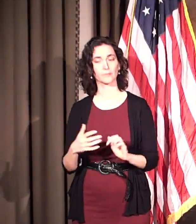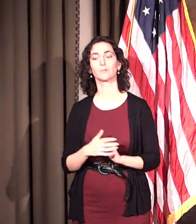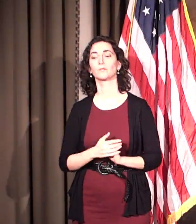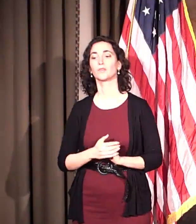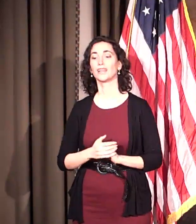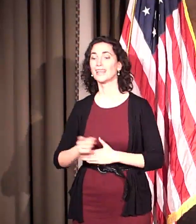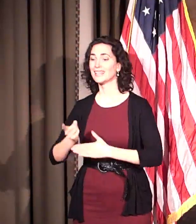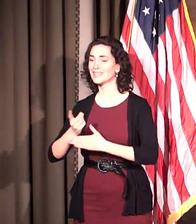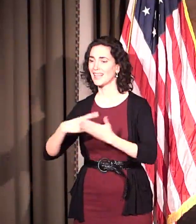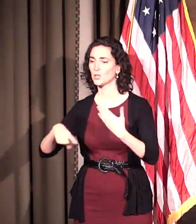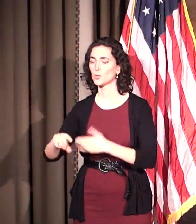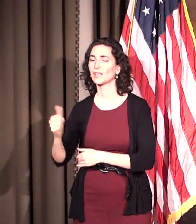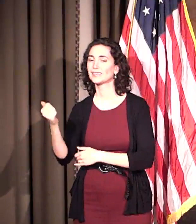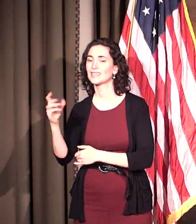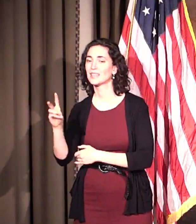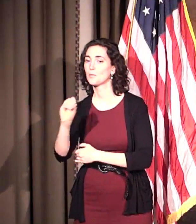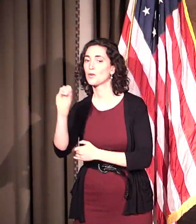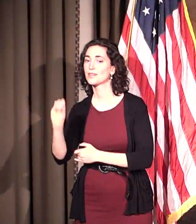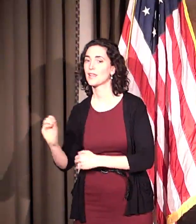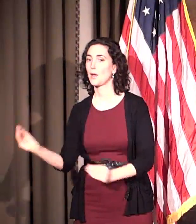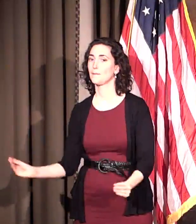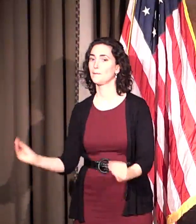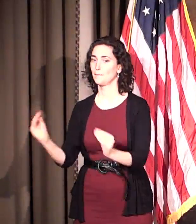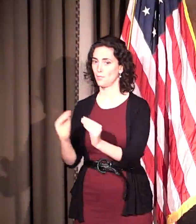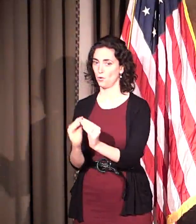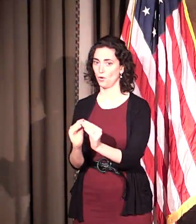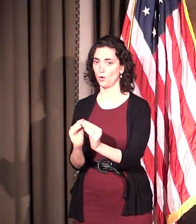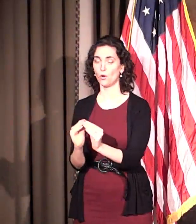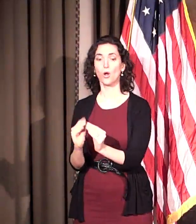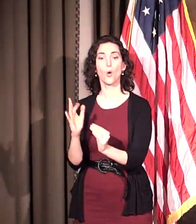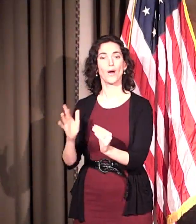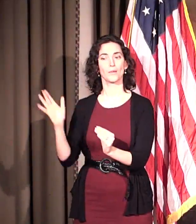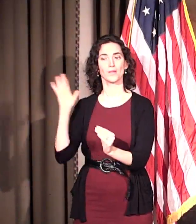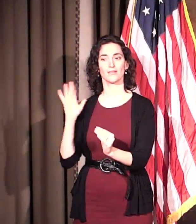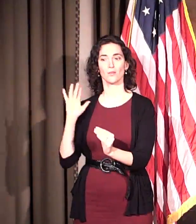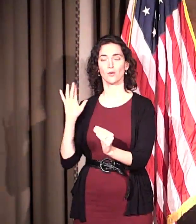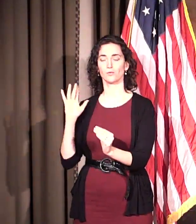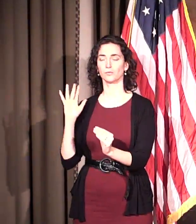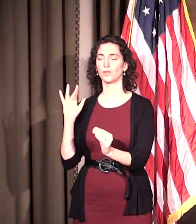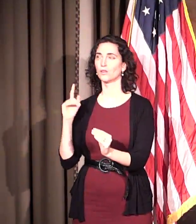increase starting next week because we were basically flat for